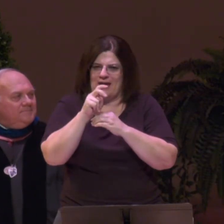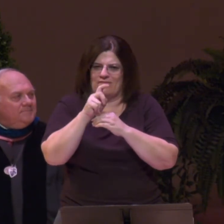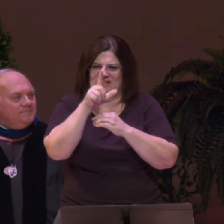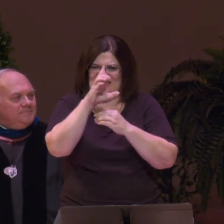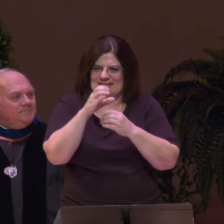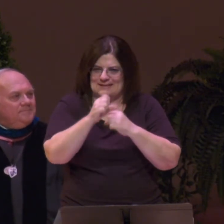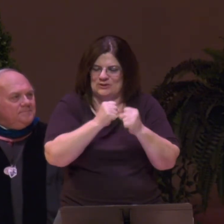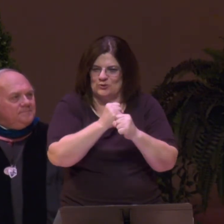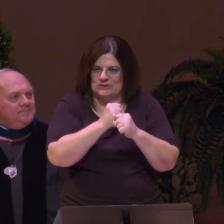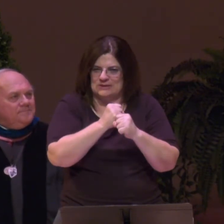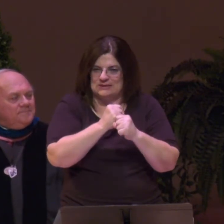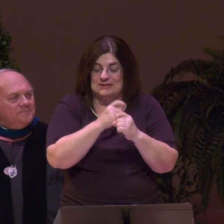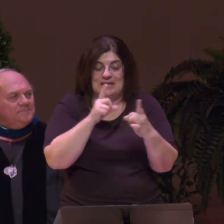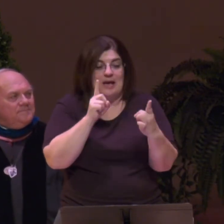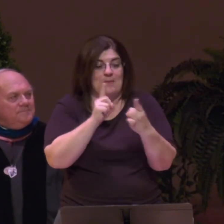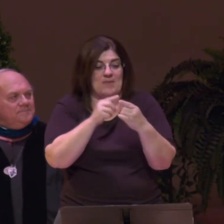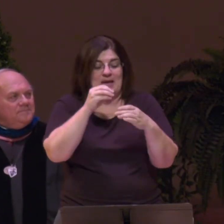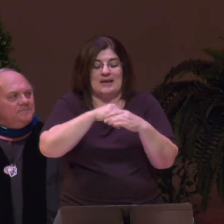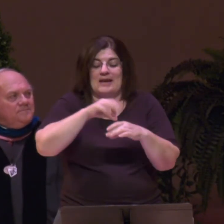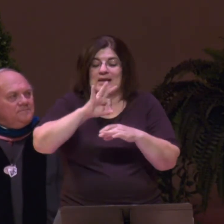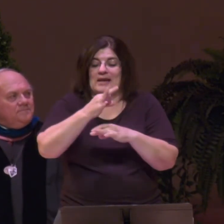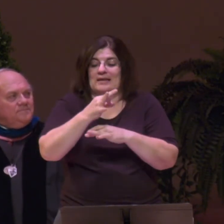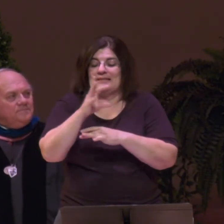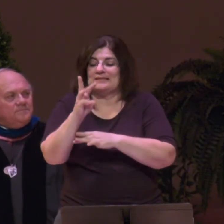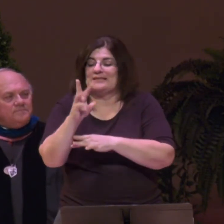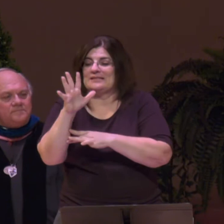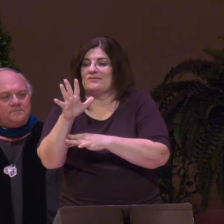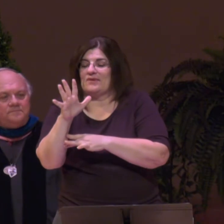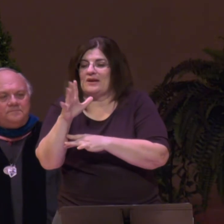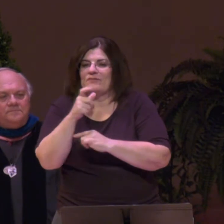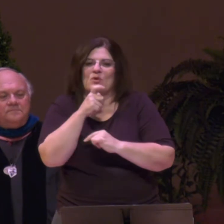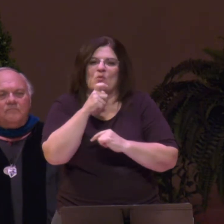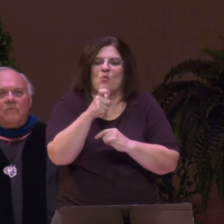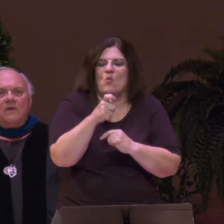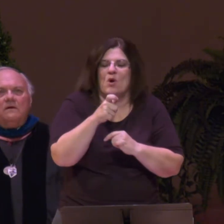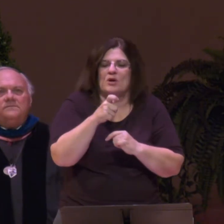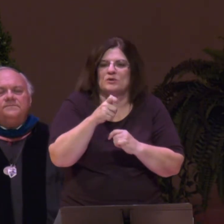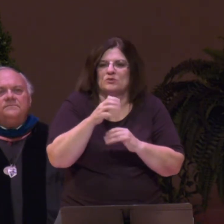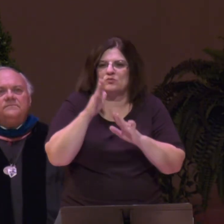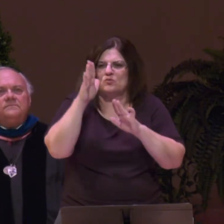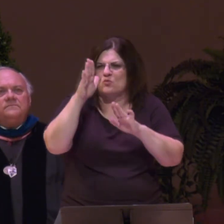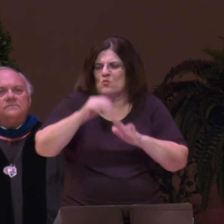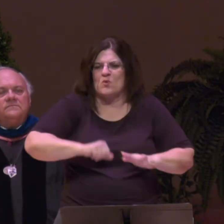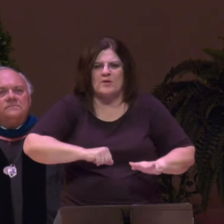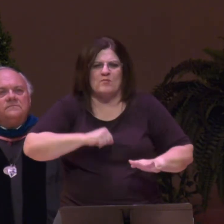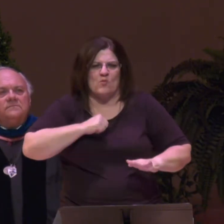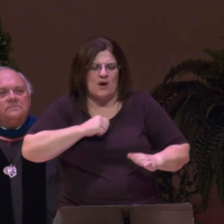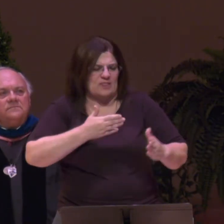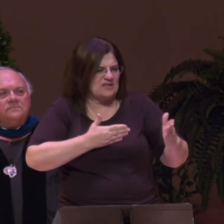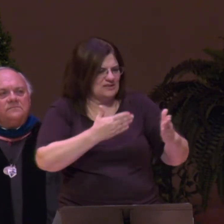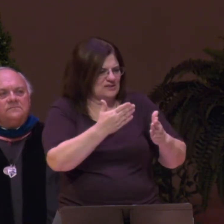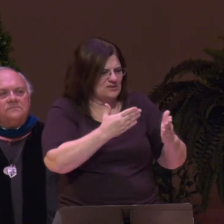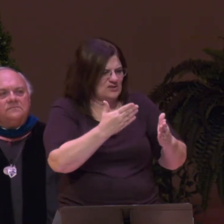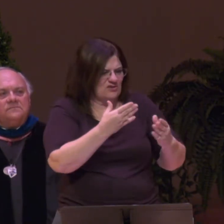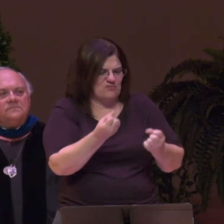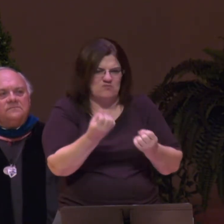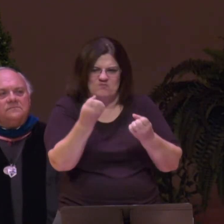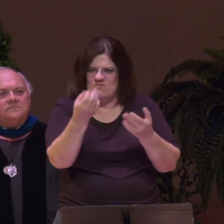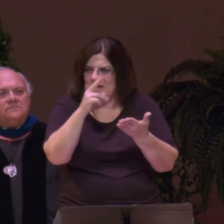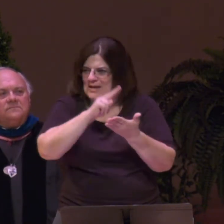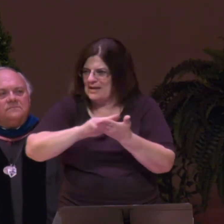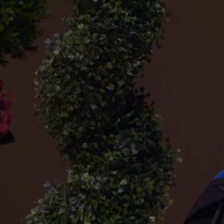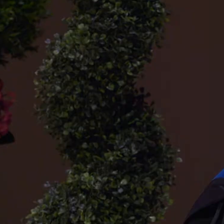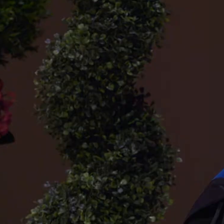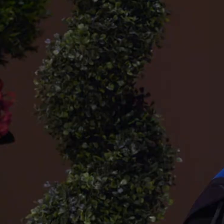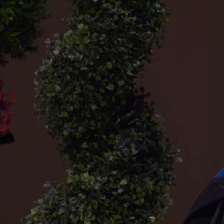in 1965 and have watched with great pride as he has served several institutions, but the